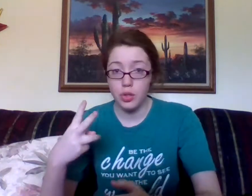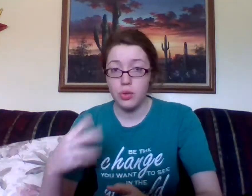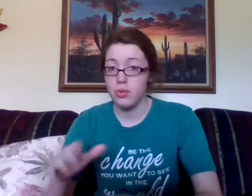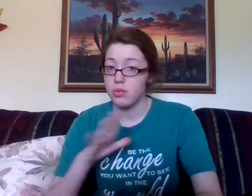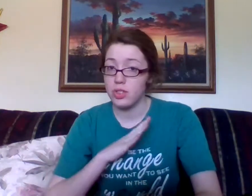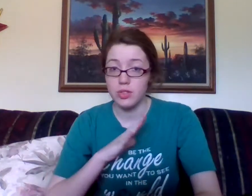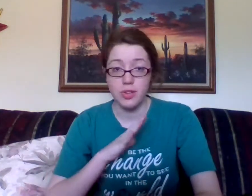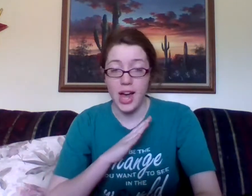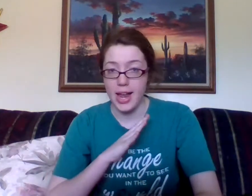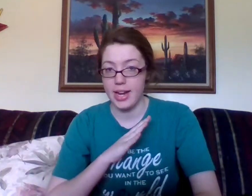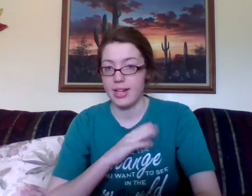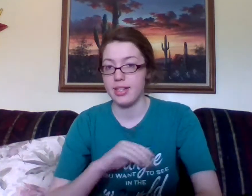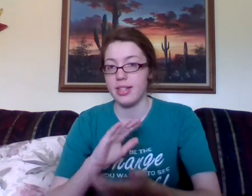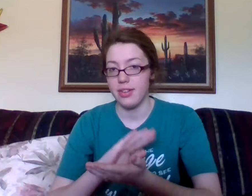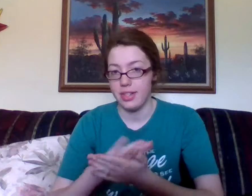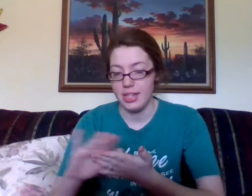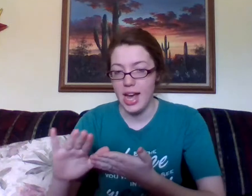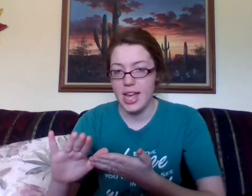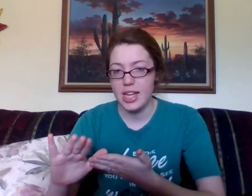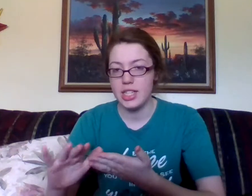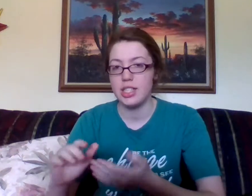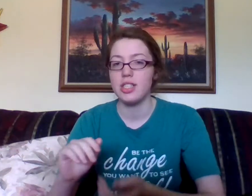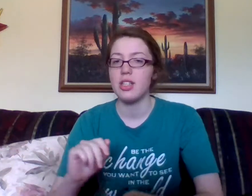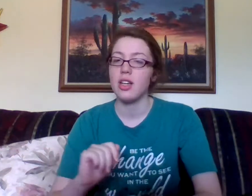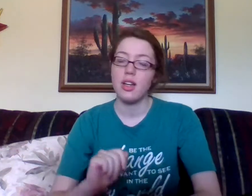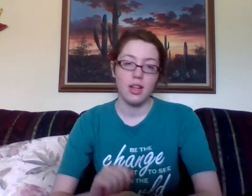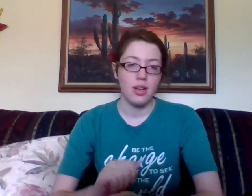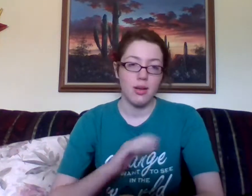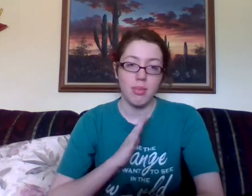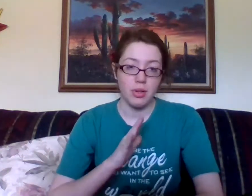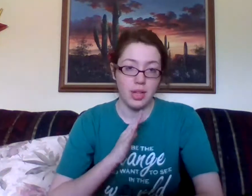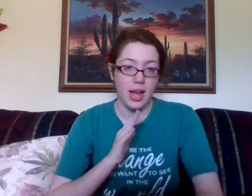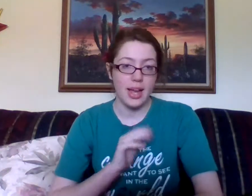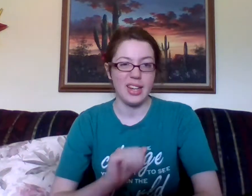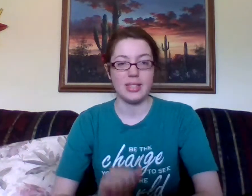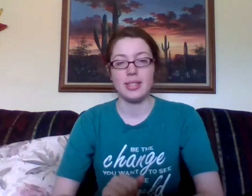2, fine, nice, polite,